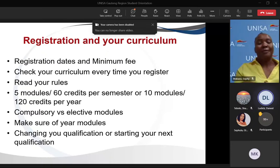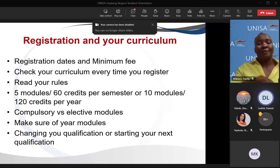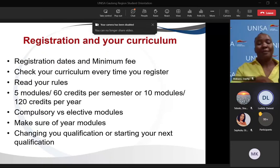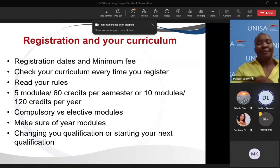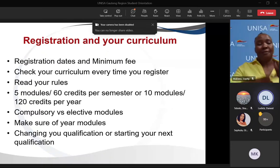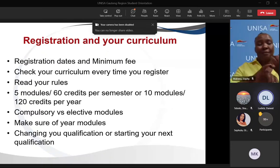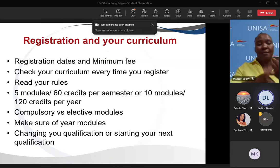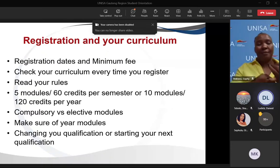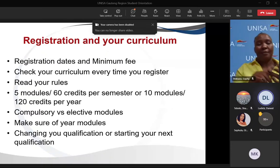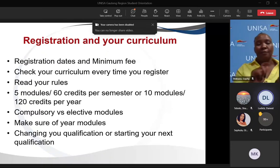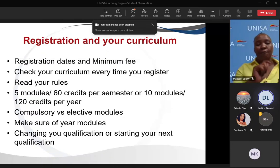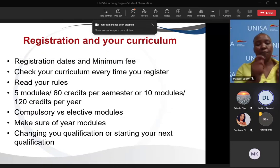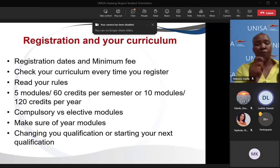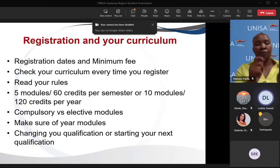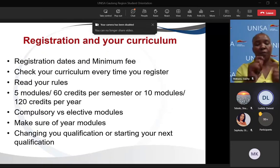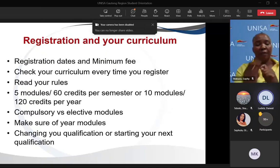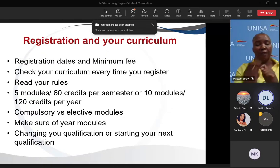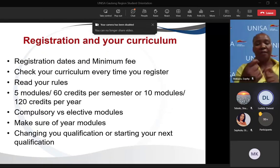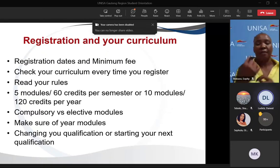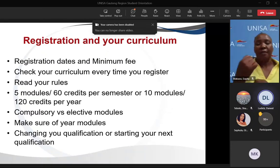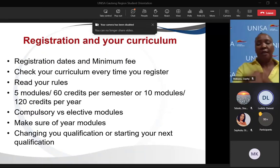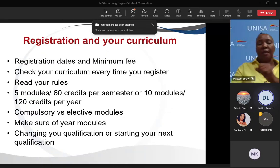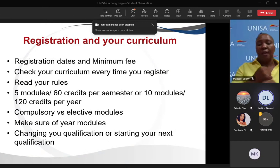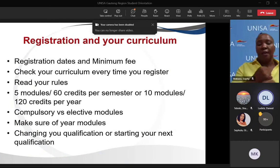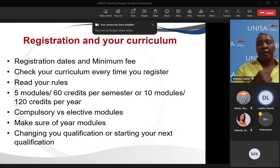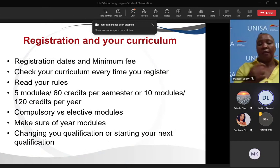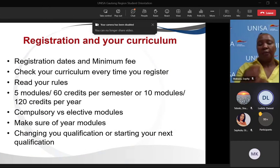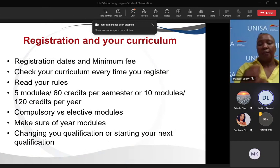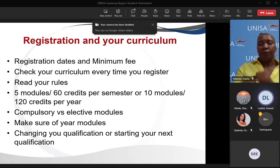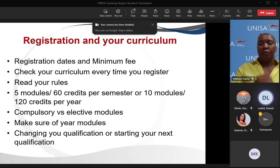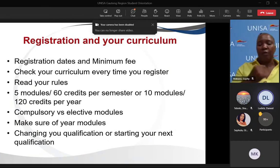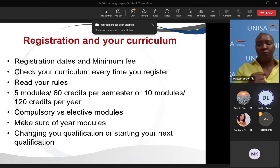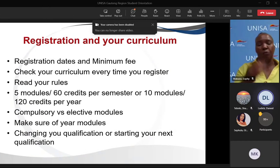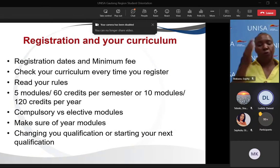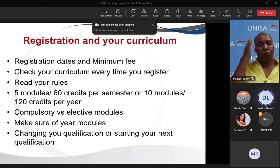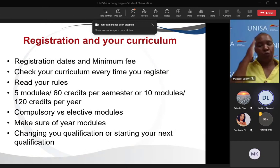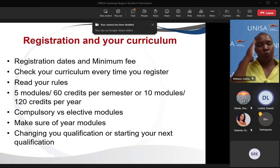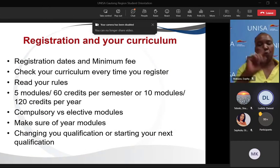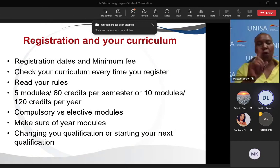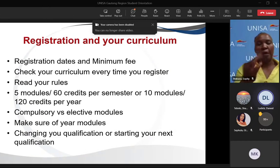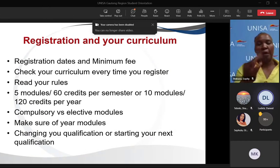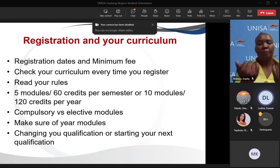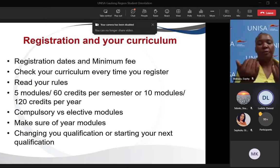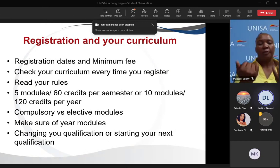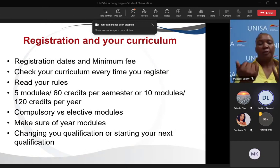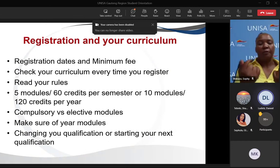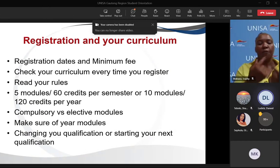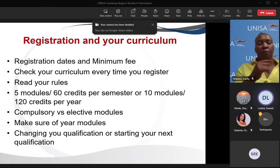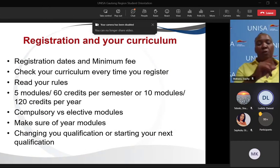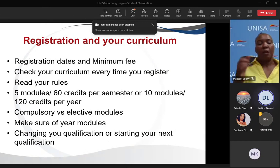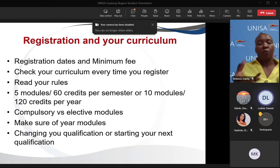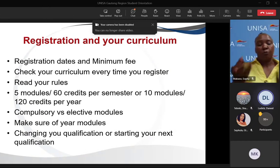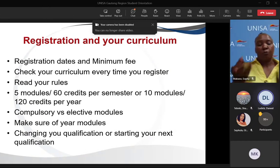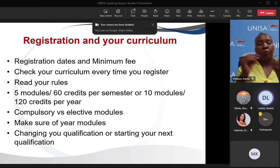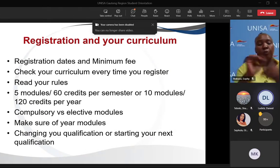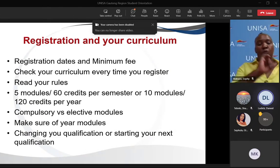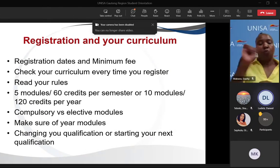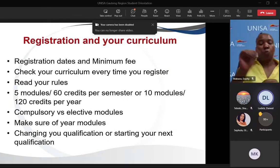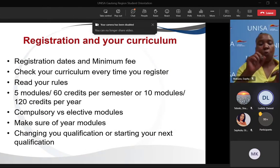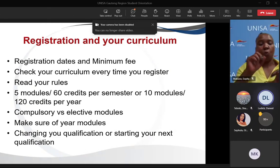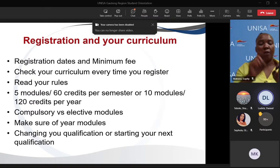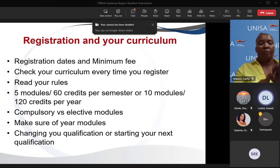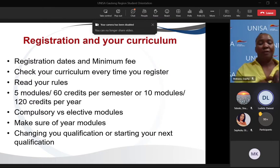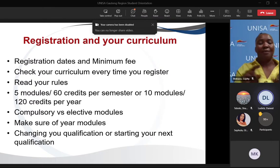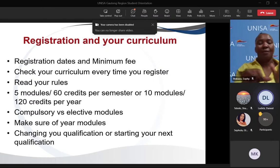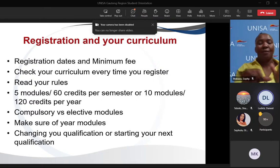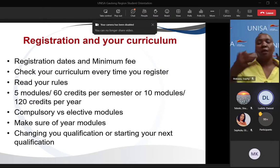year and it is important that students know what is expected from them to obtain their qualification it